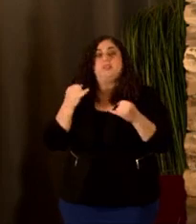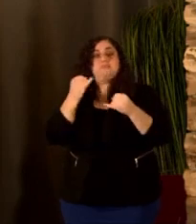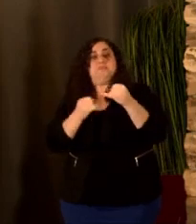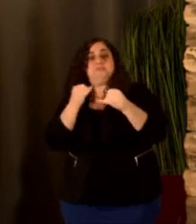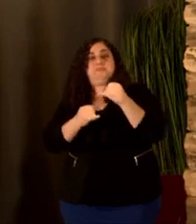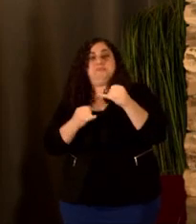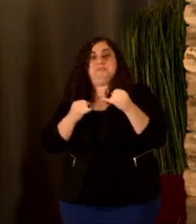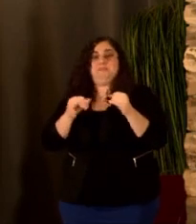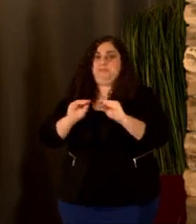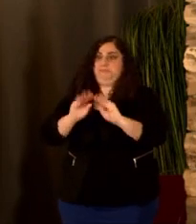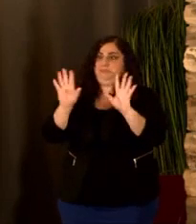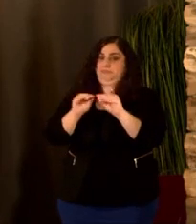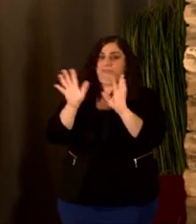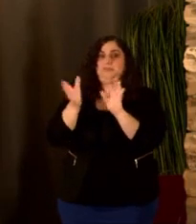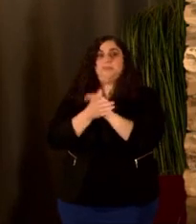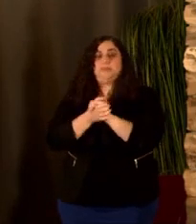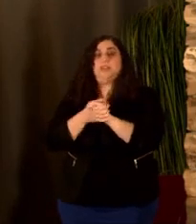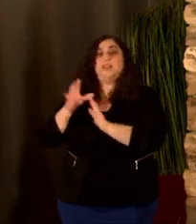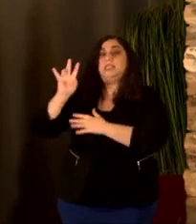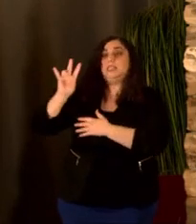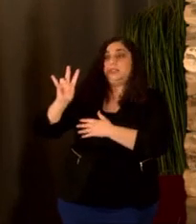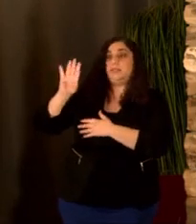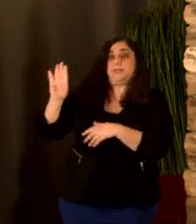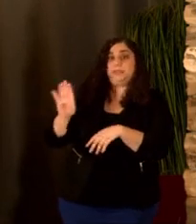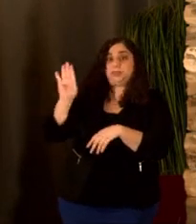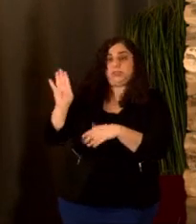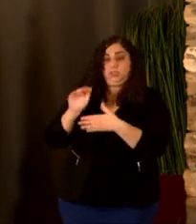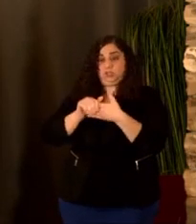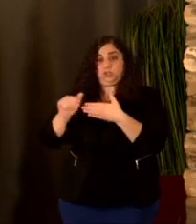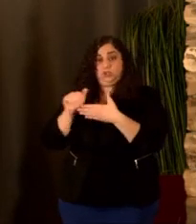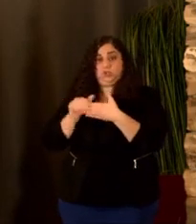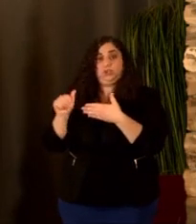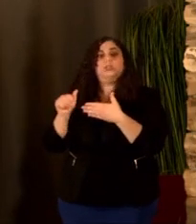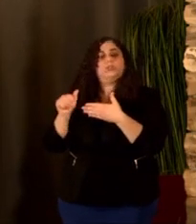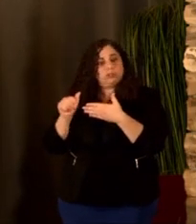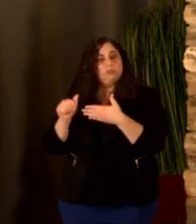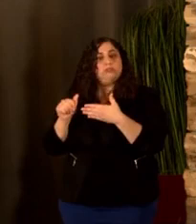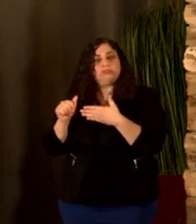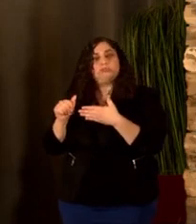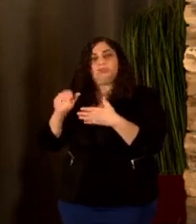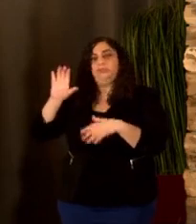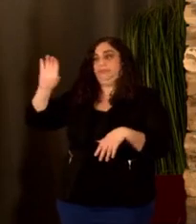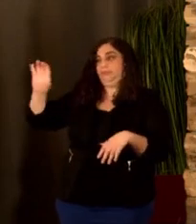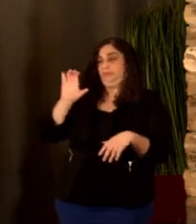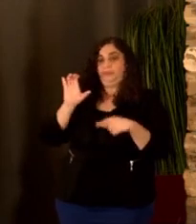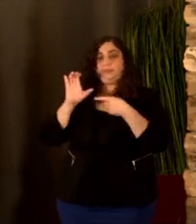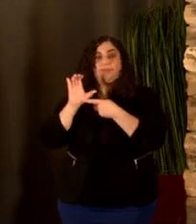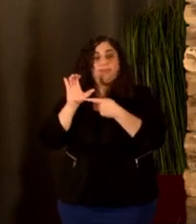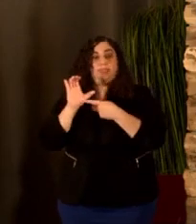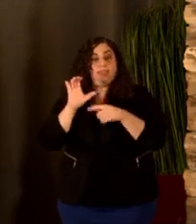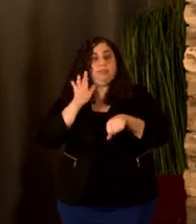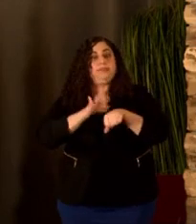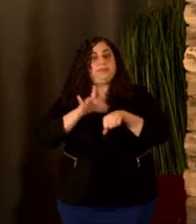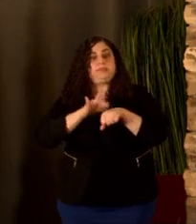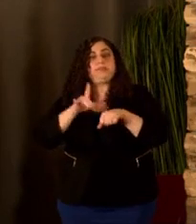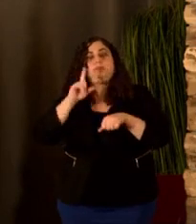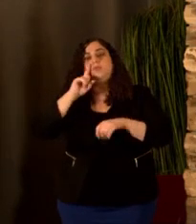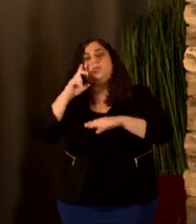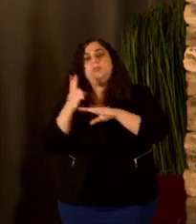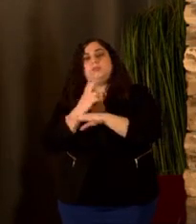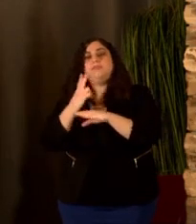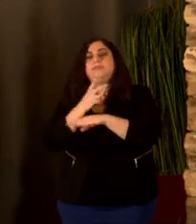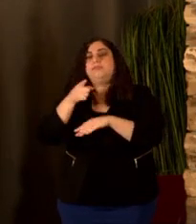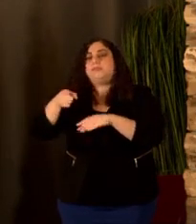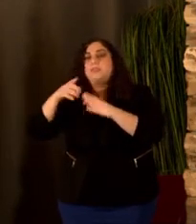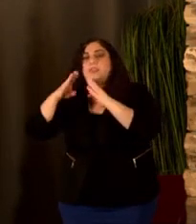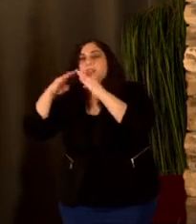it's an important one. The $7 billion of eligible use certainly could provide new housing placements for people